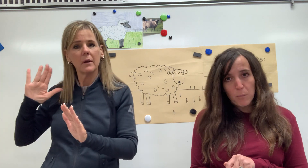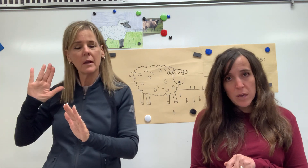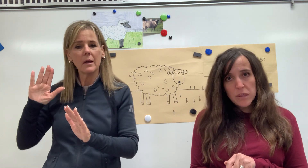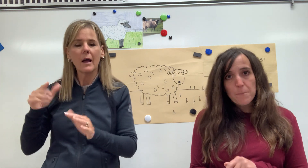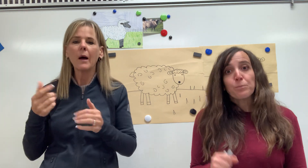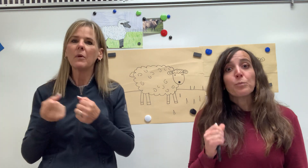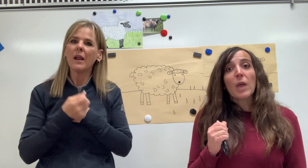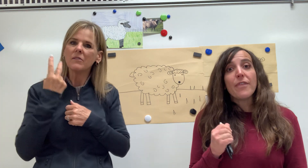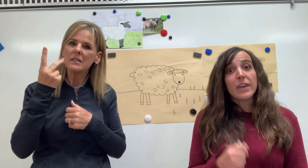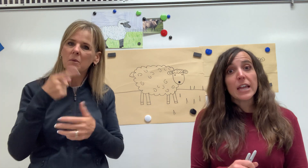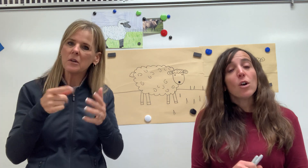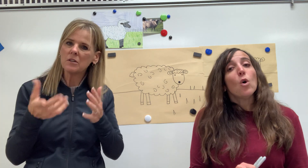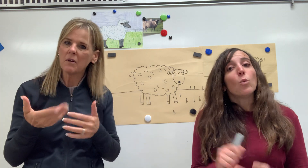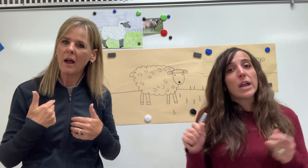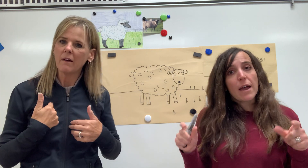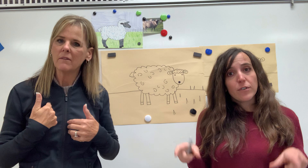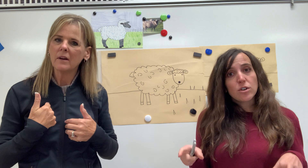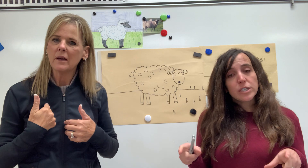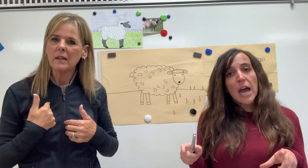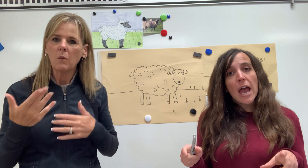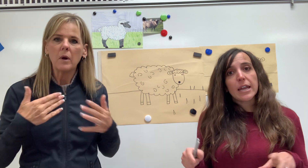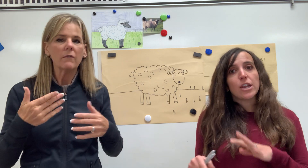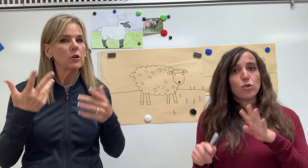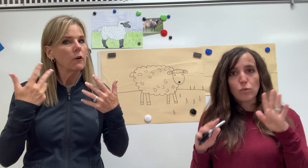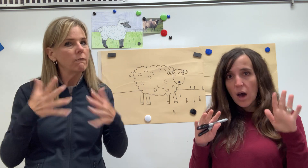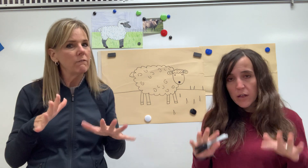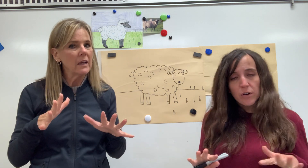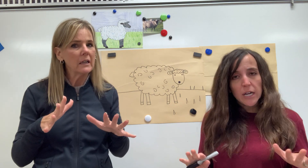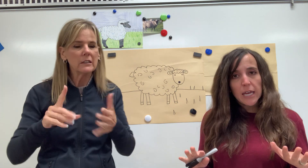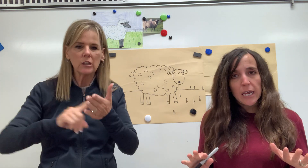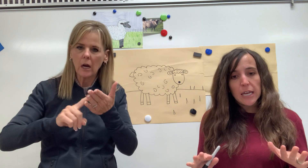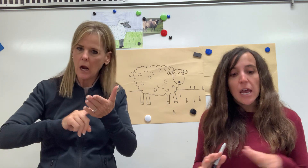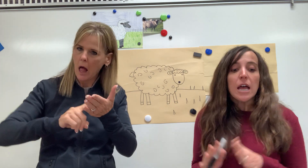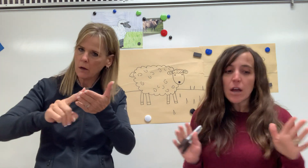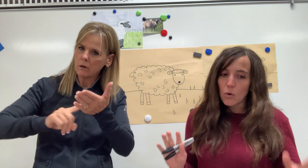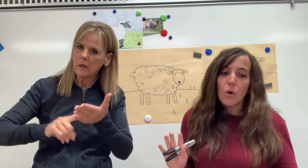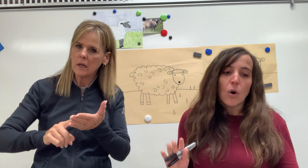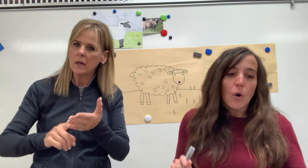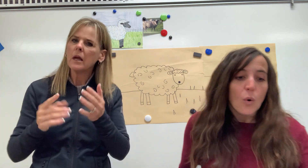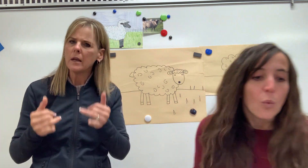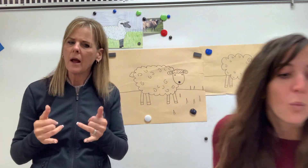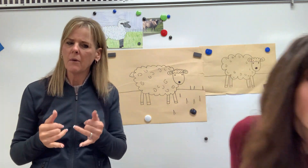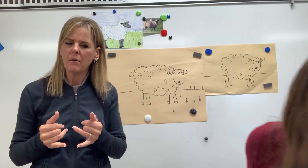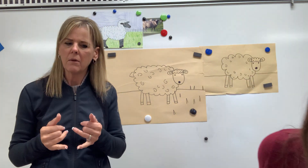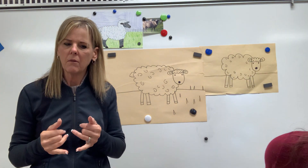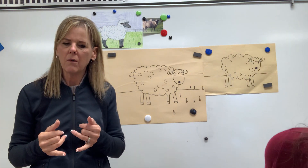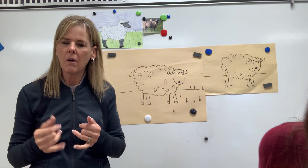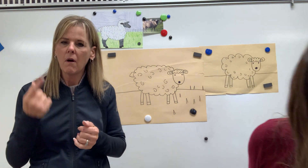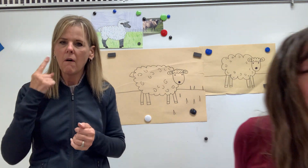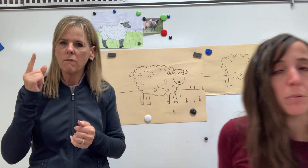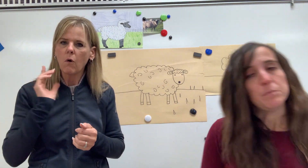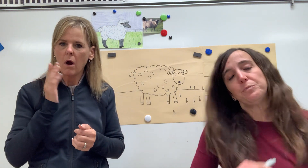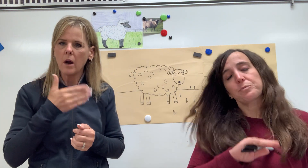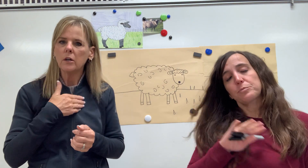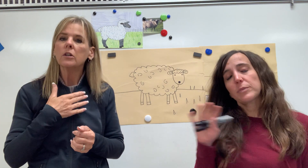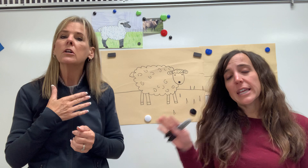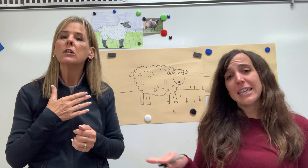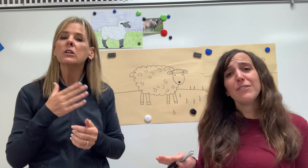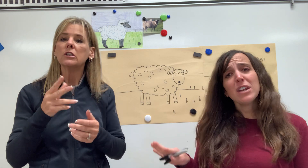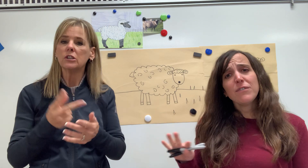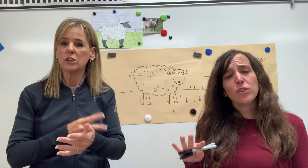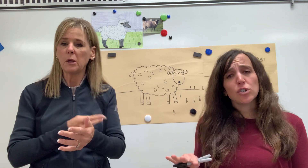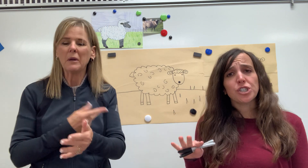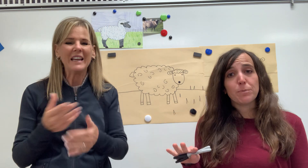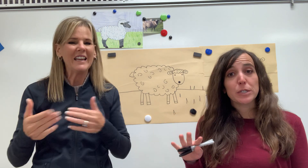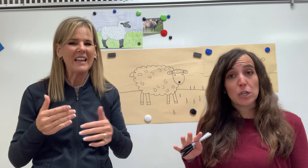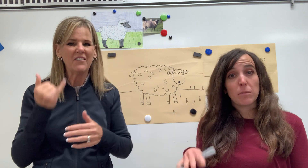come up with. And then whenever you're done and you color it in. Now, for our sheep,